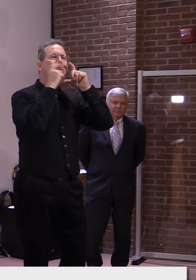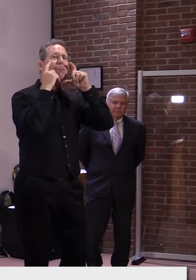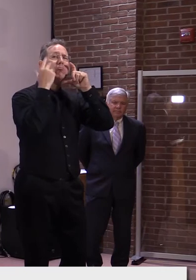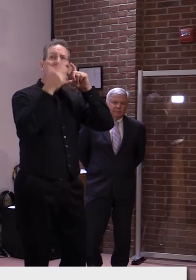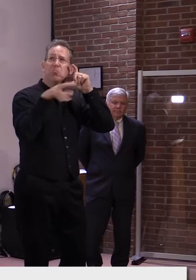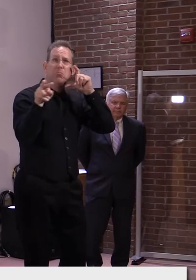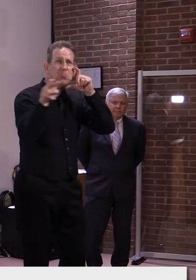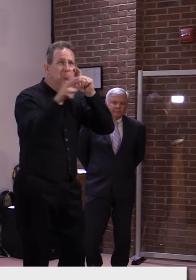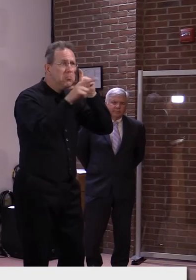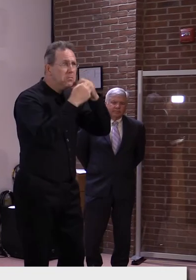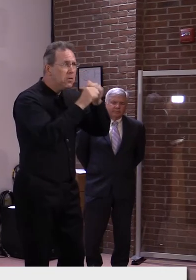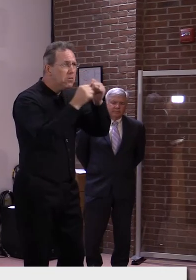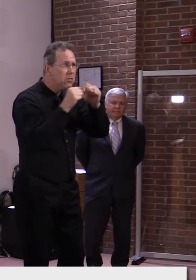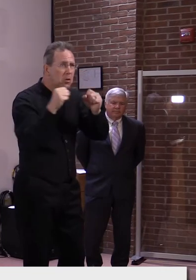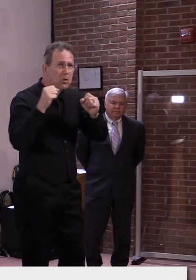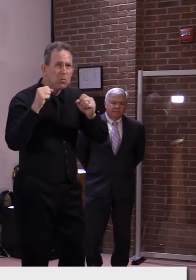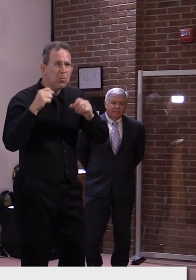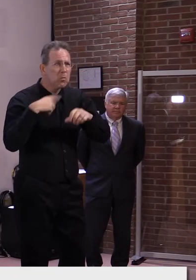own.